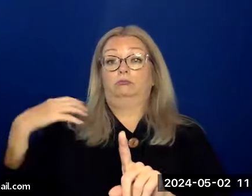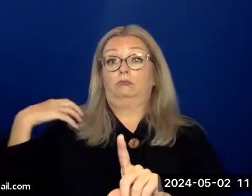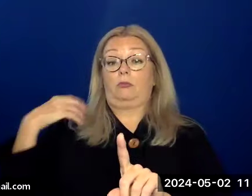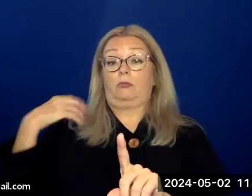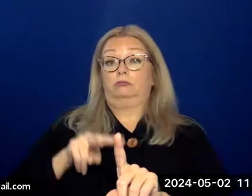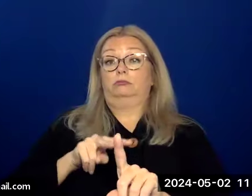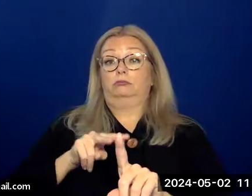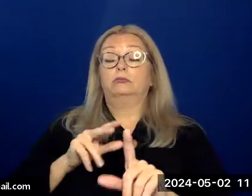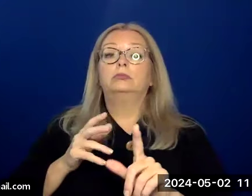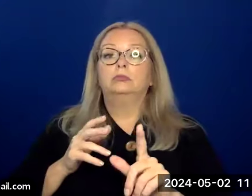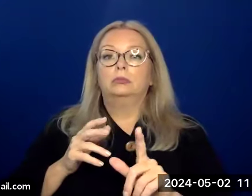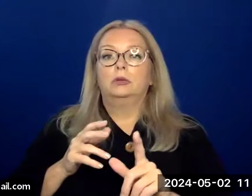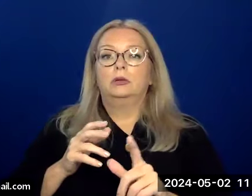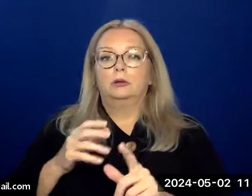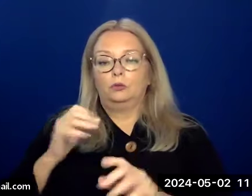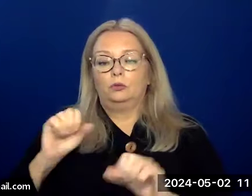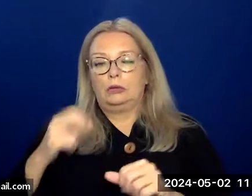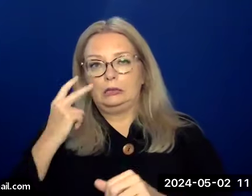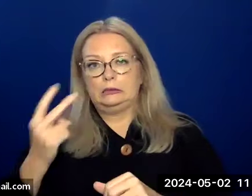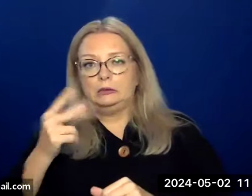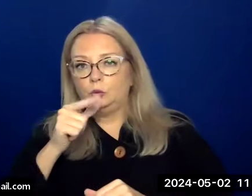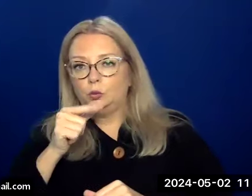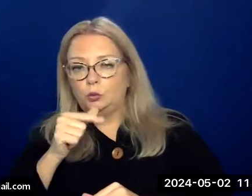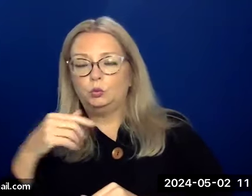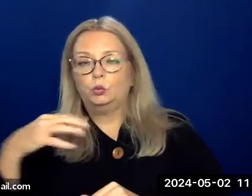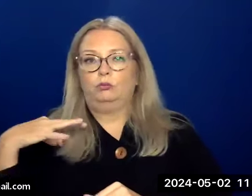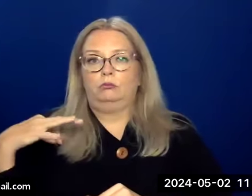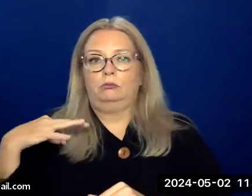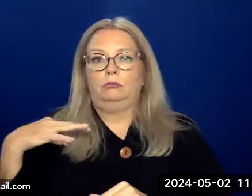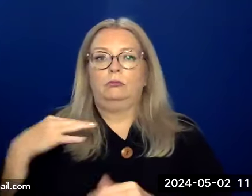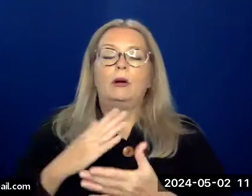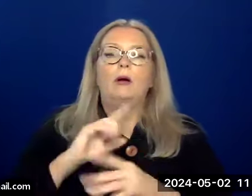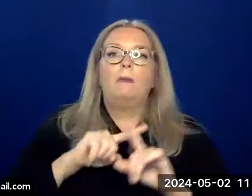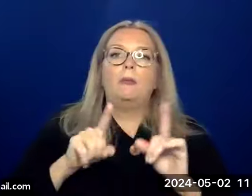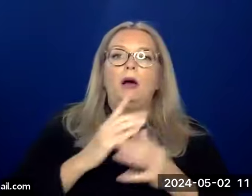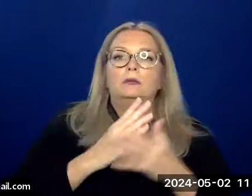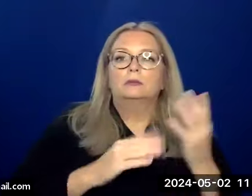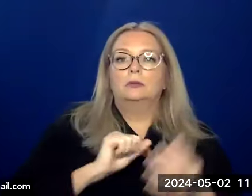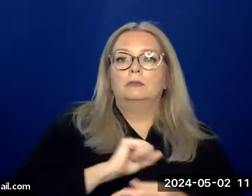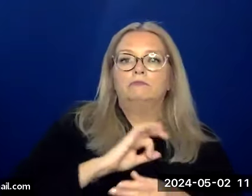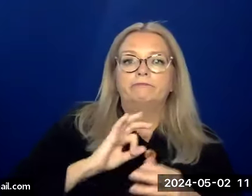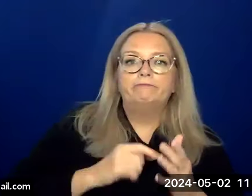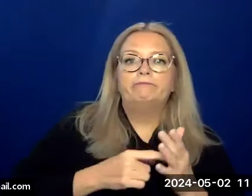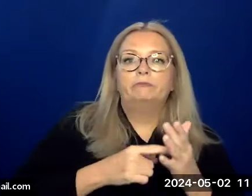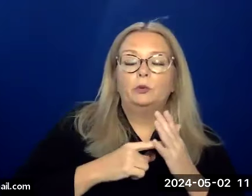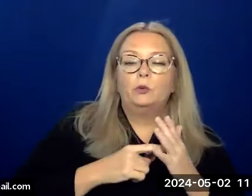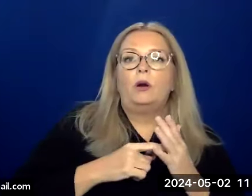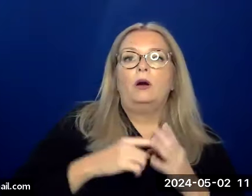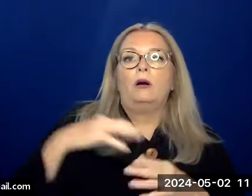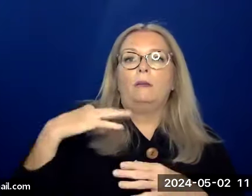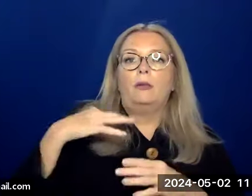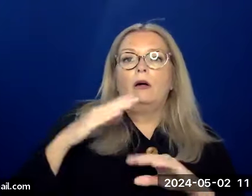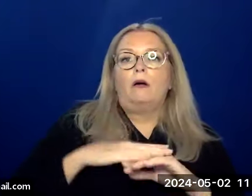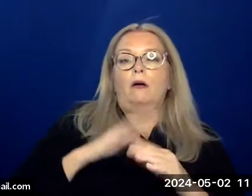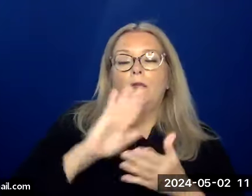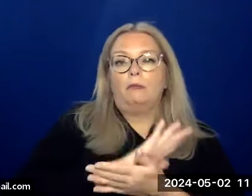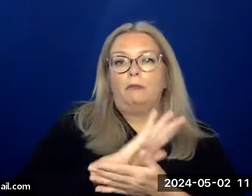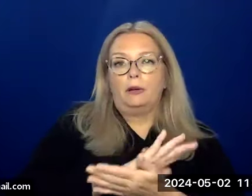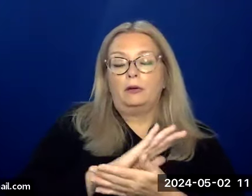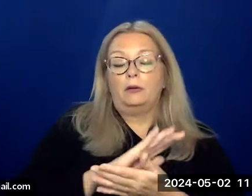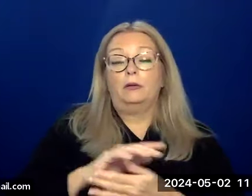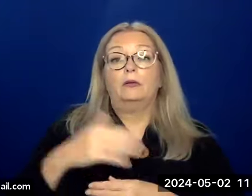However, staff who are required to apply on paper because of various issues, it used to be